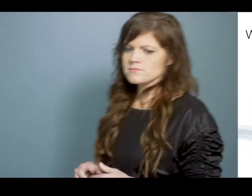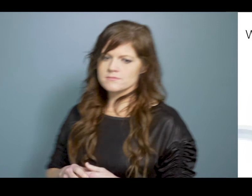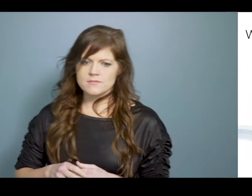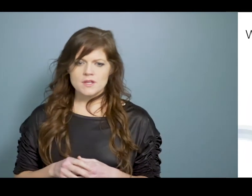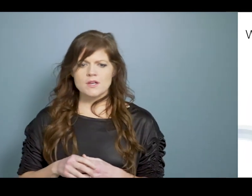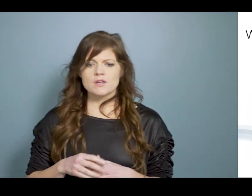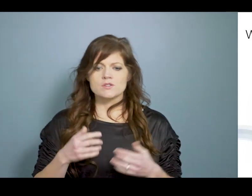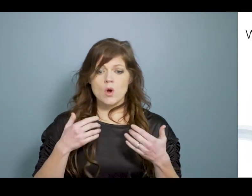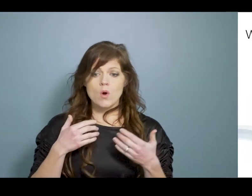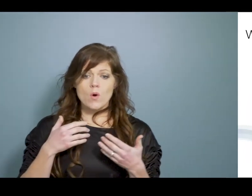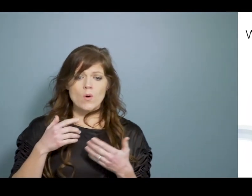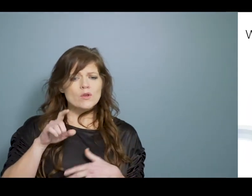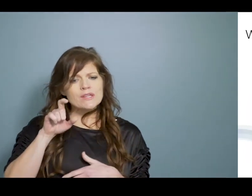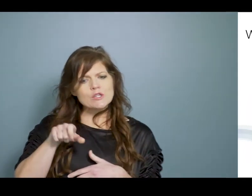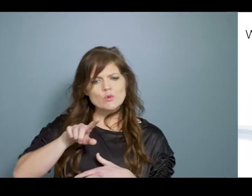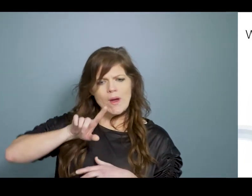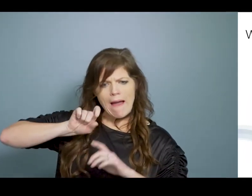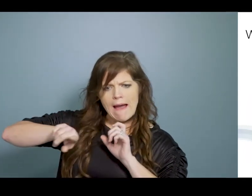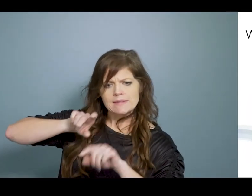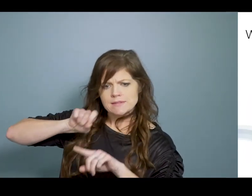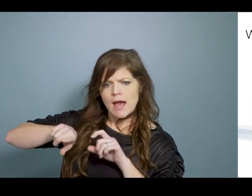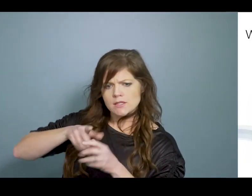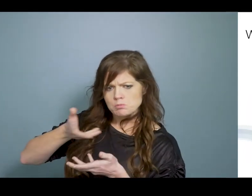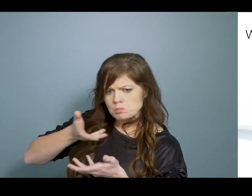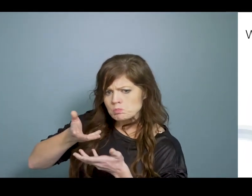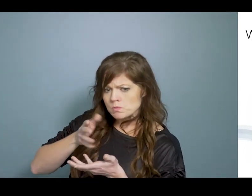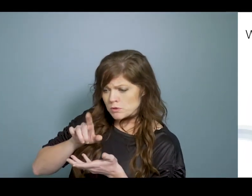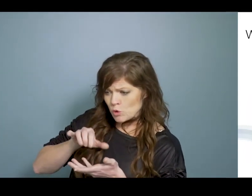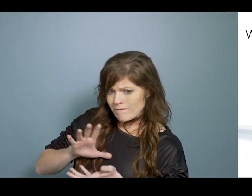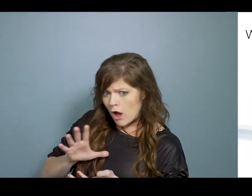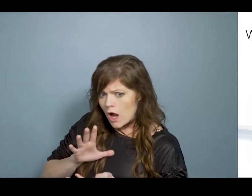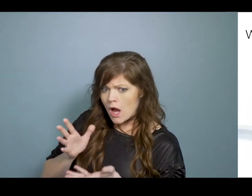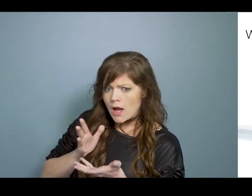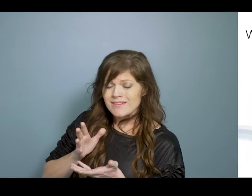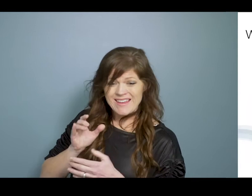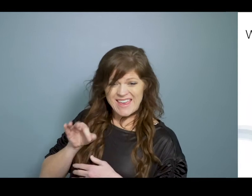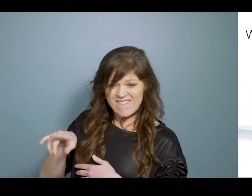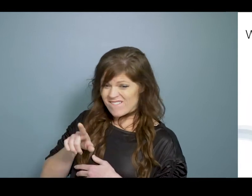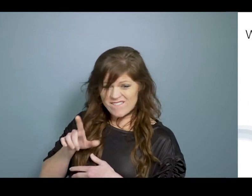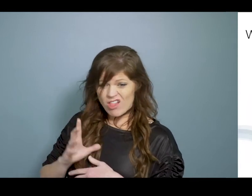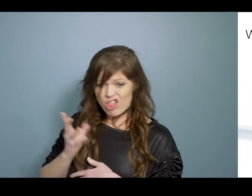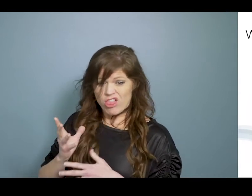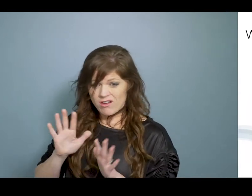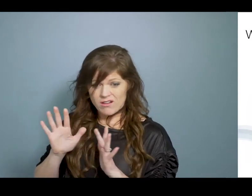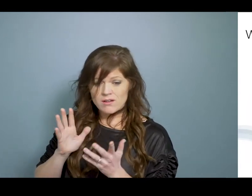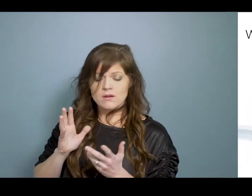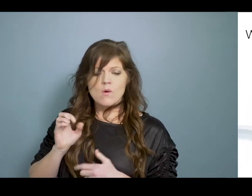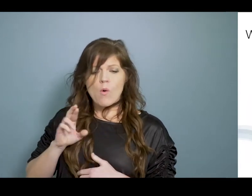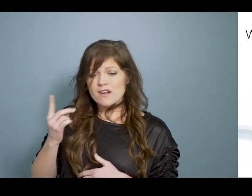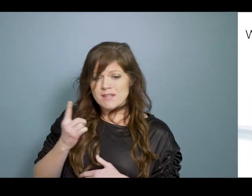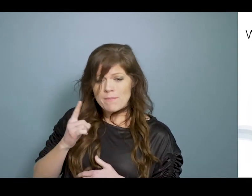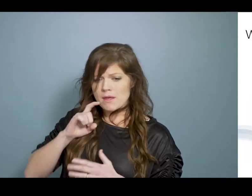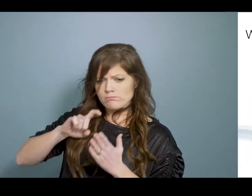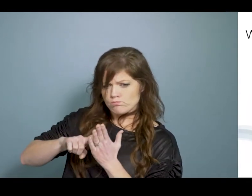ask, and get help. And know that you're not alone on either side, as